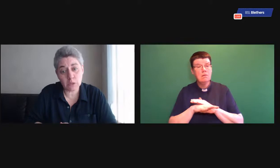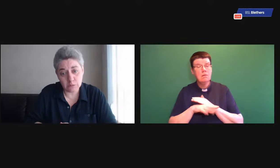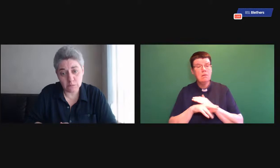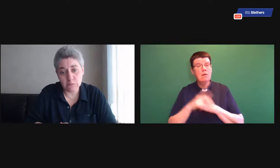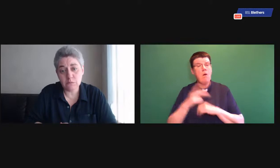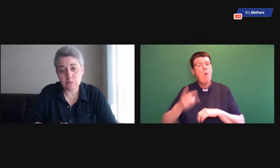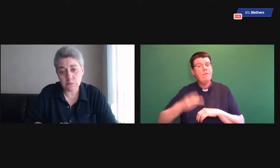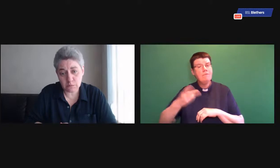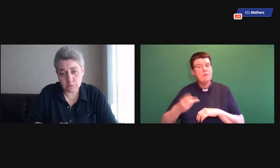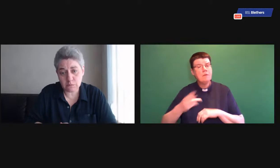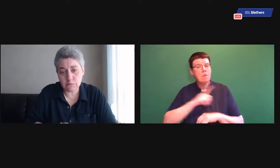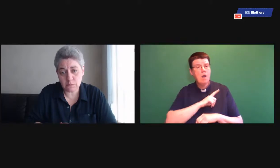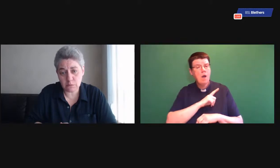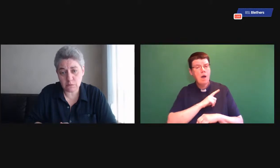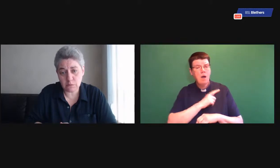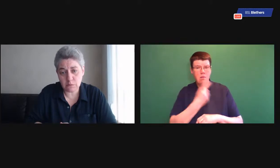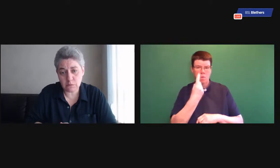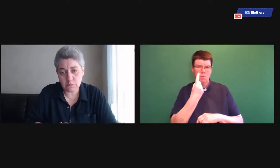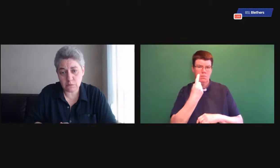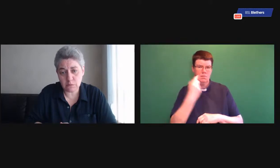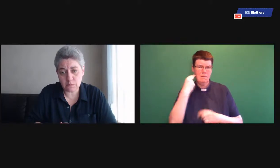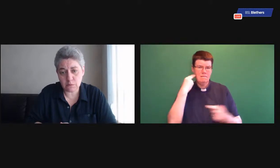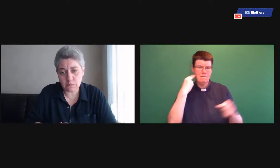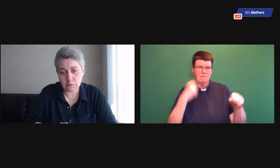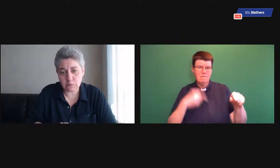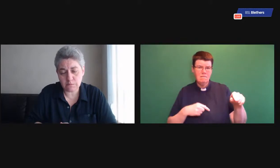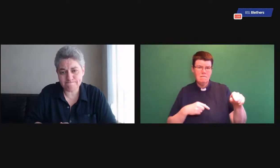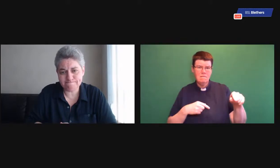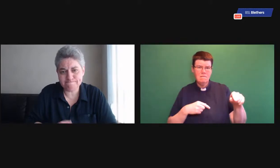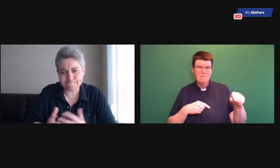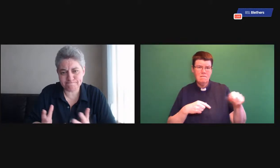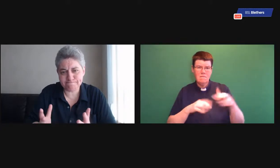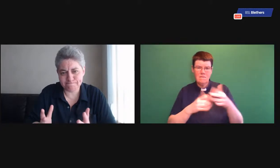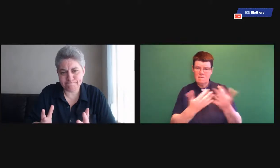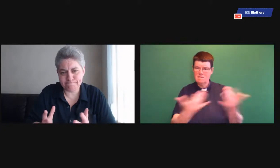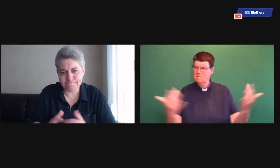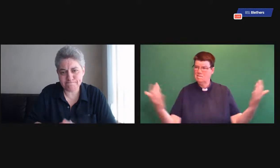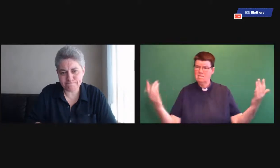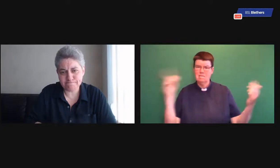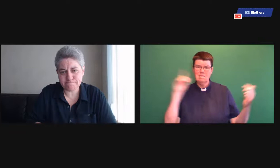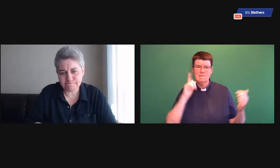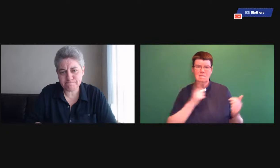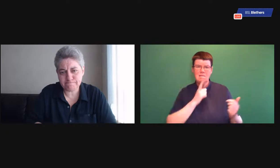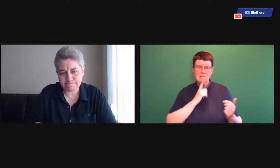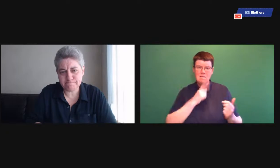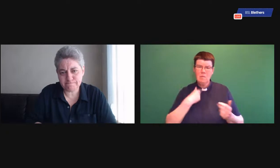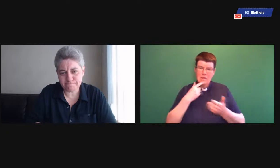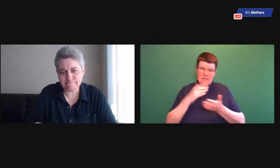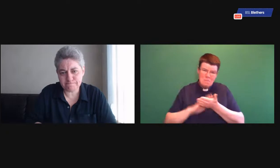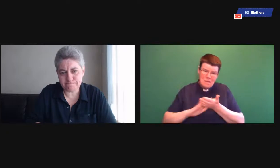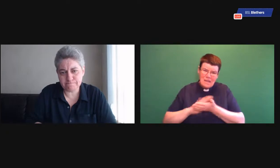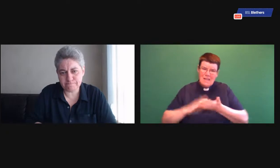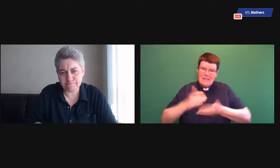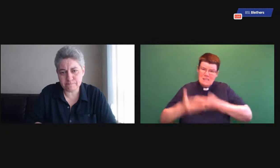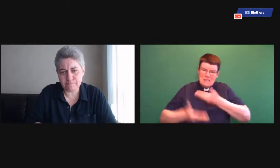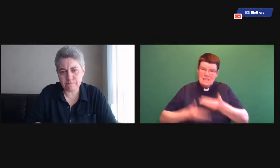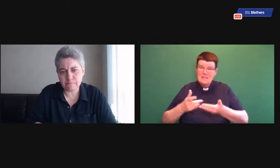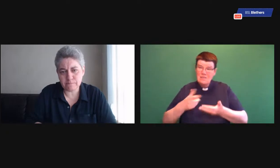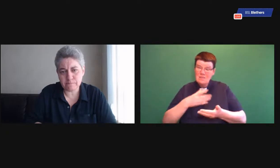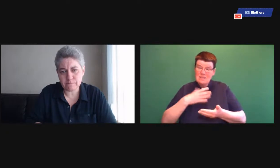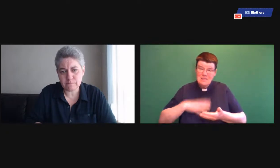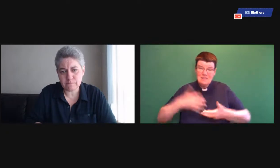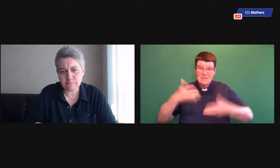I'm obviously allowed in. And, the reason is there's maybe one deaf person in that whole place and they're